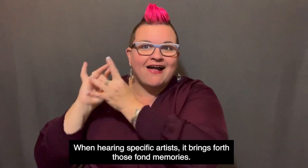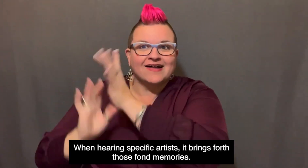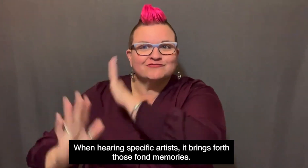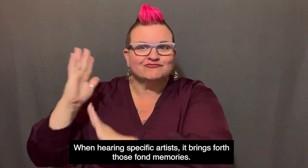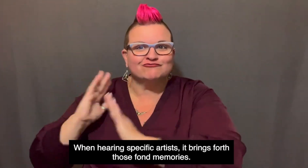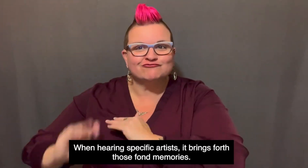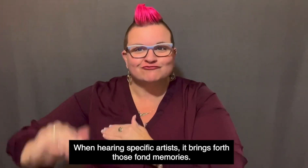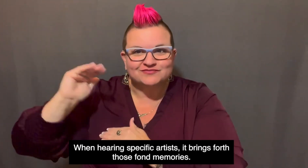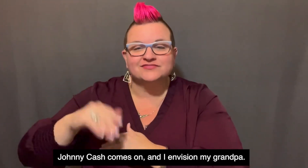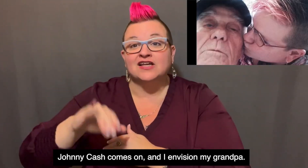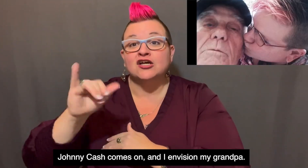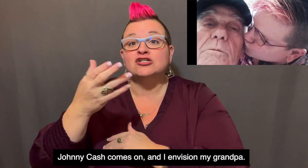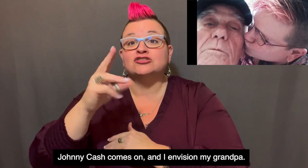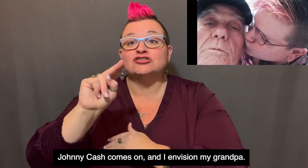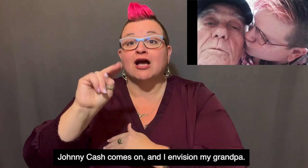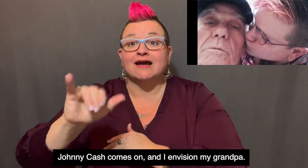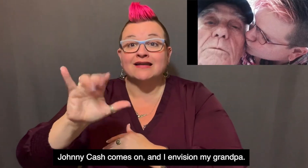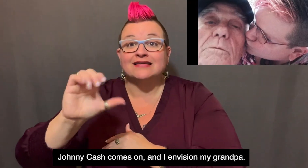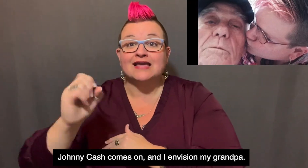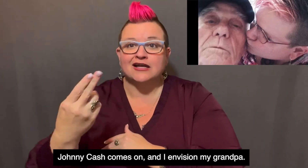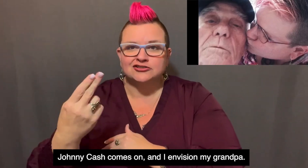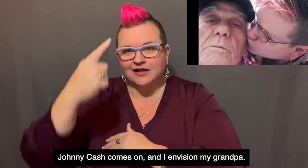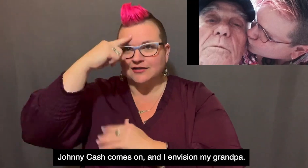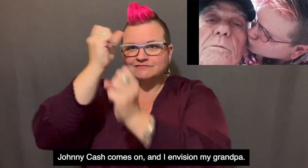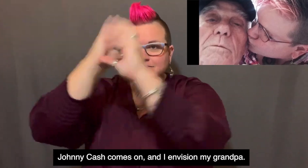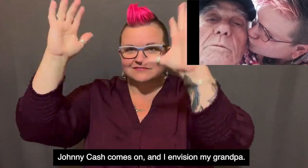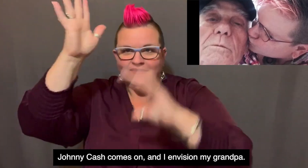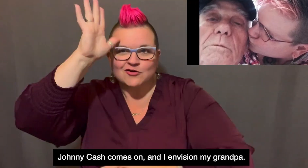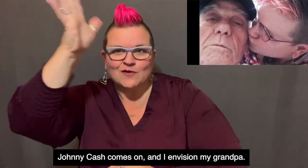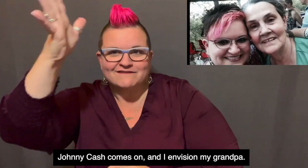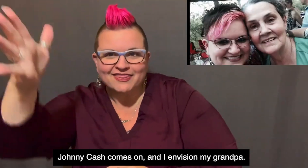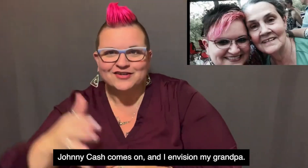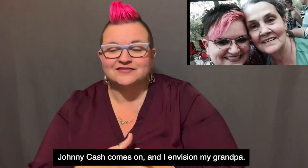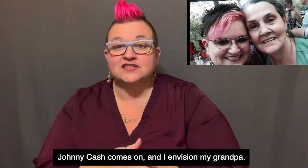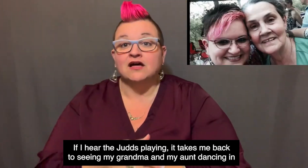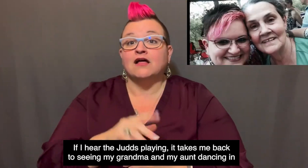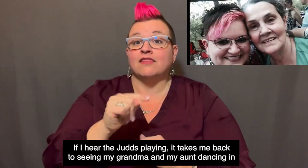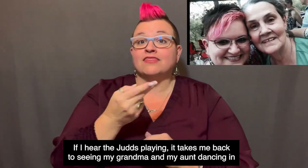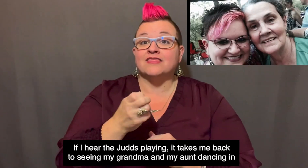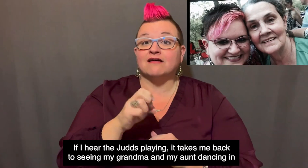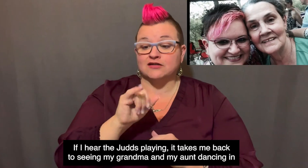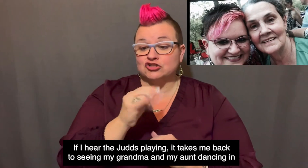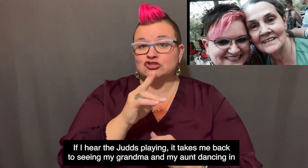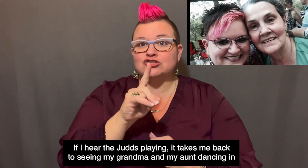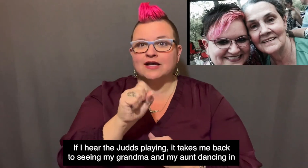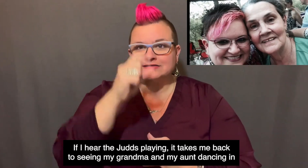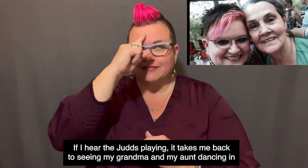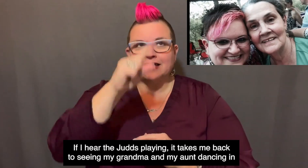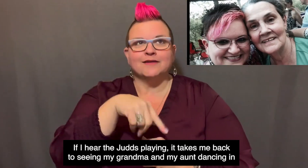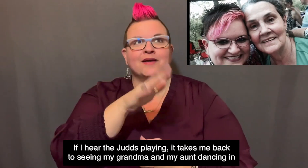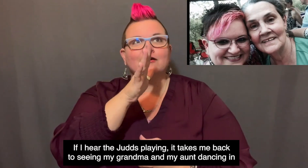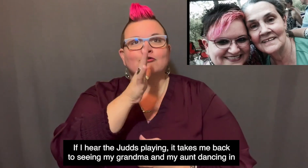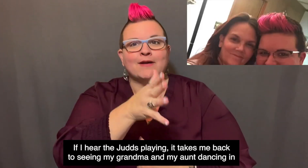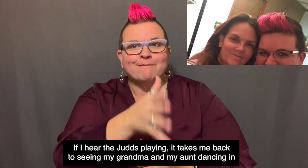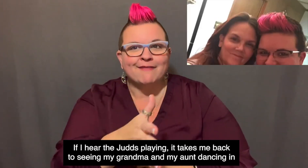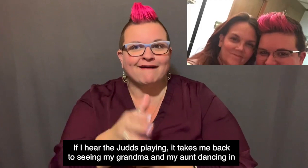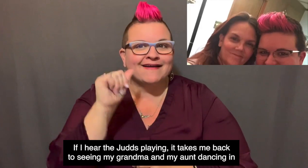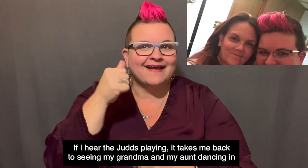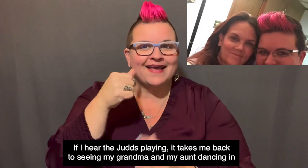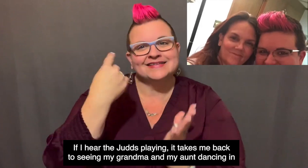memories. Johnny Cash comes on, and I envision my grandpa. If I hear the Judds playing, it takes me back to seeing my grandma and my